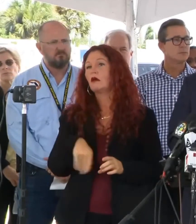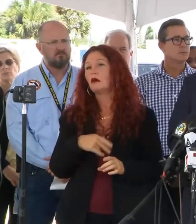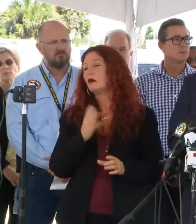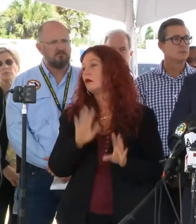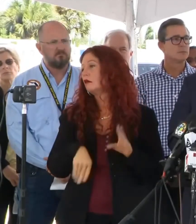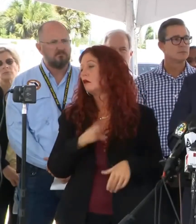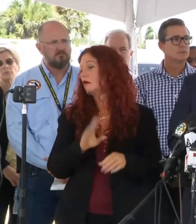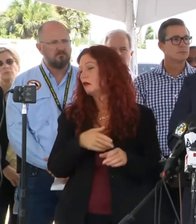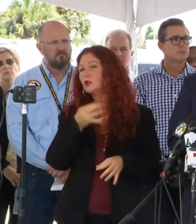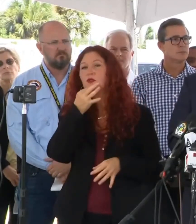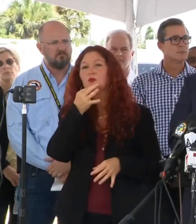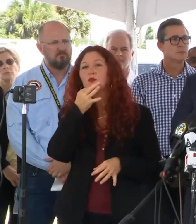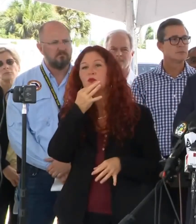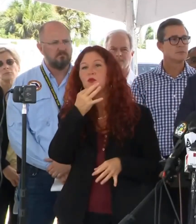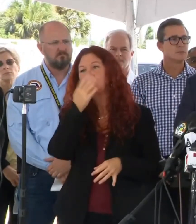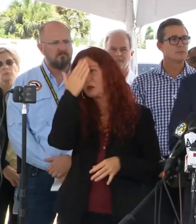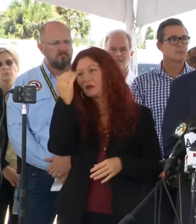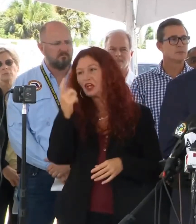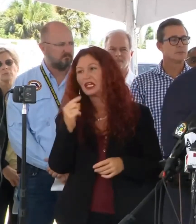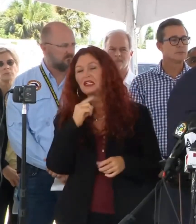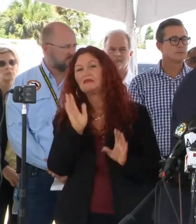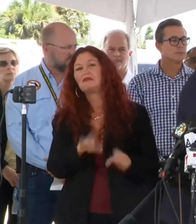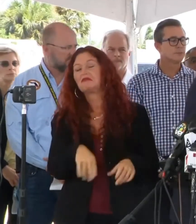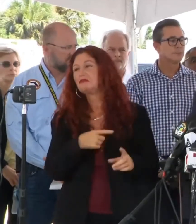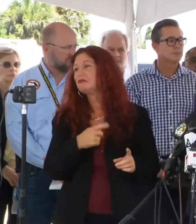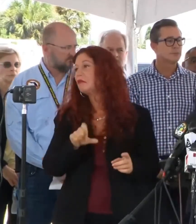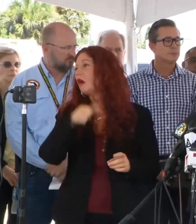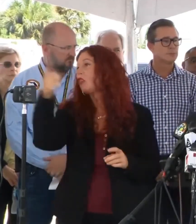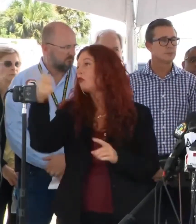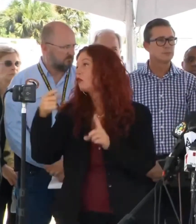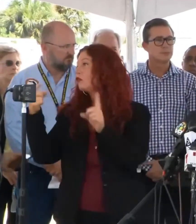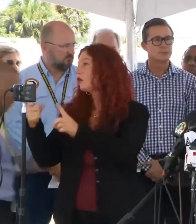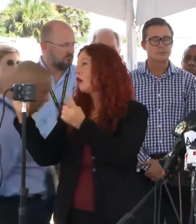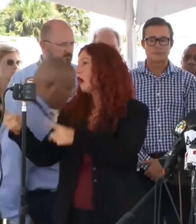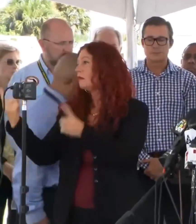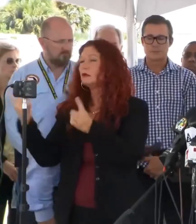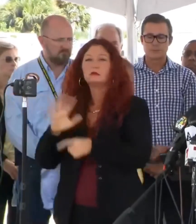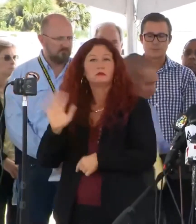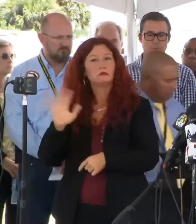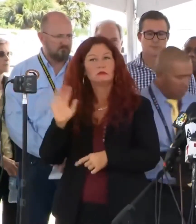there with any support that we can provide. Thank you.